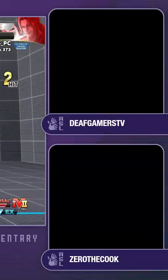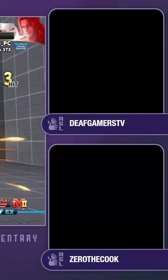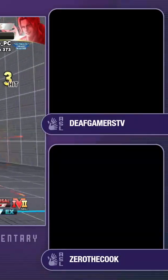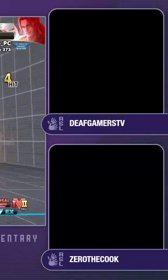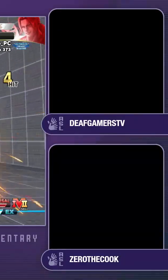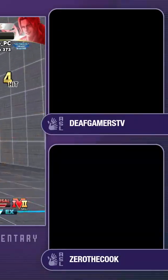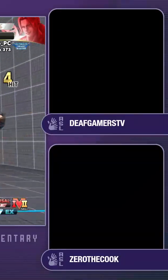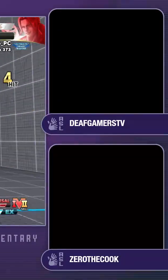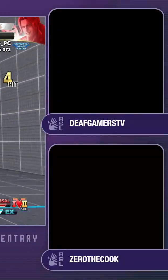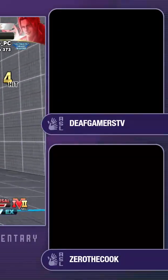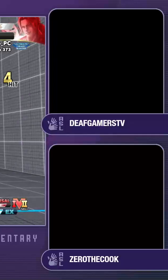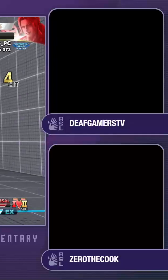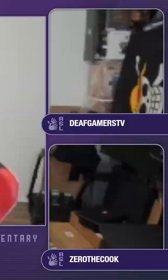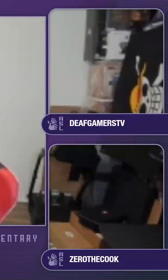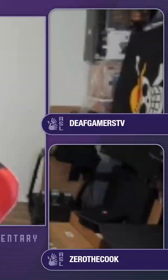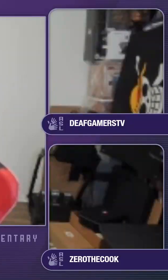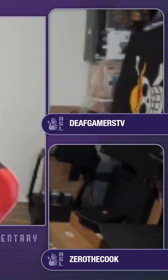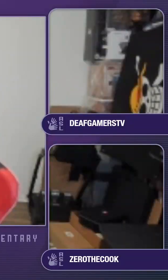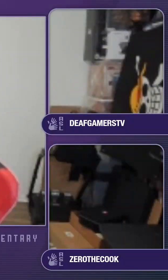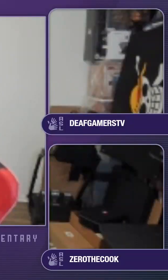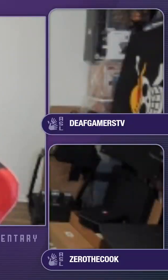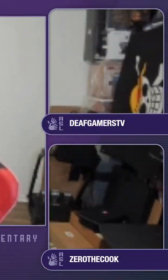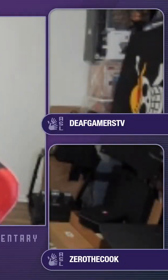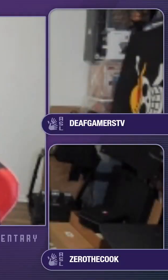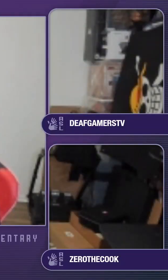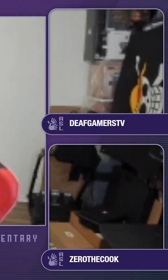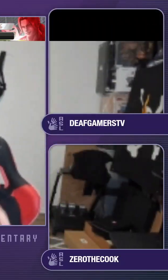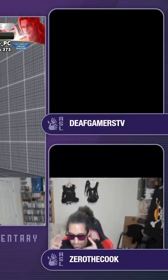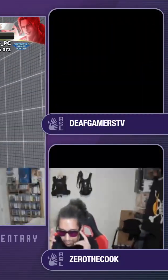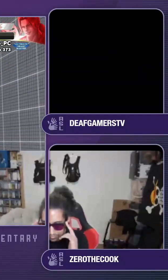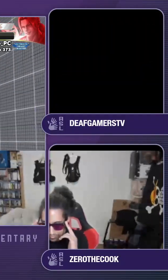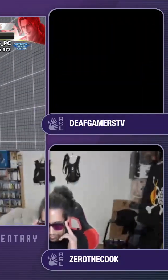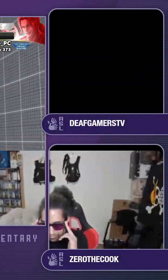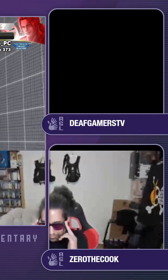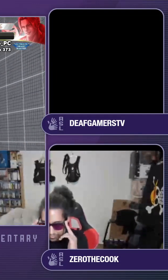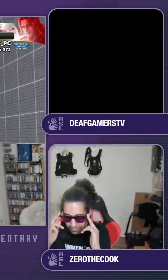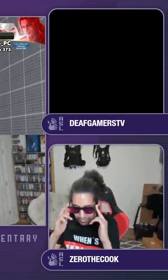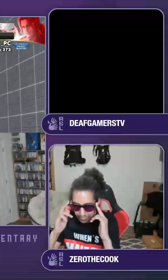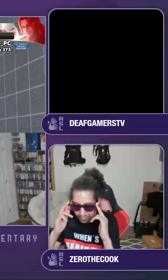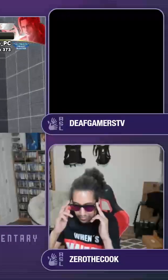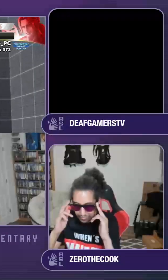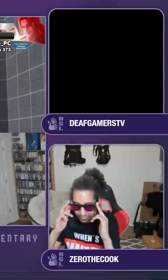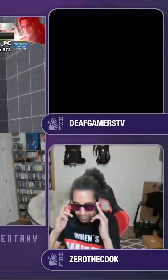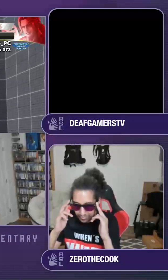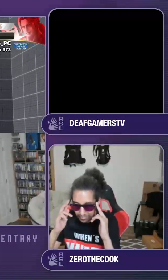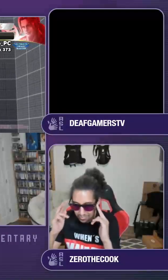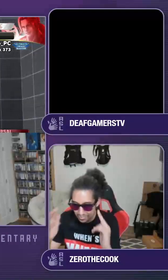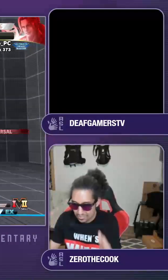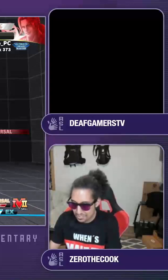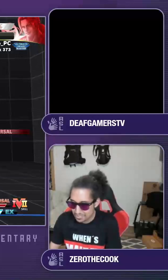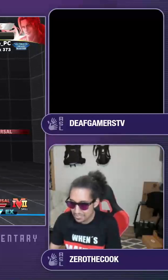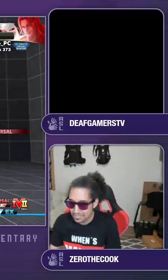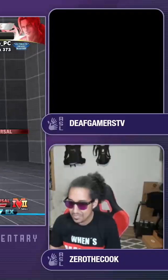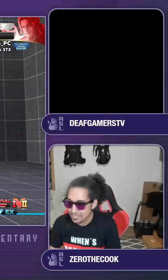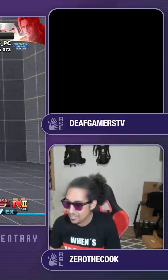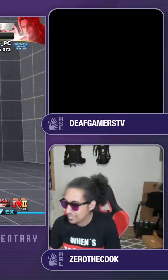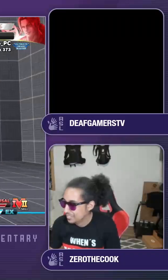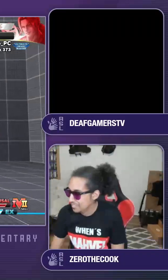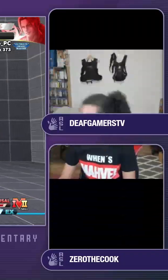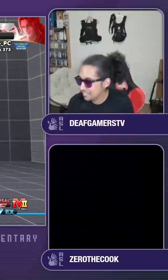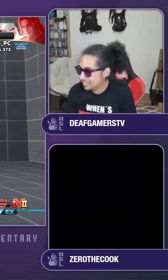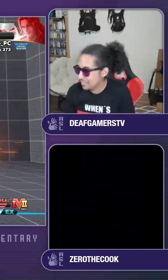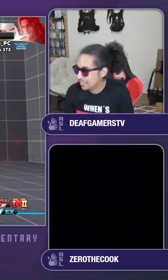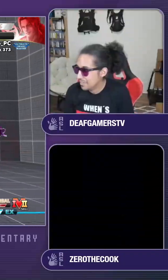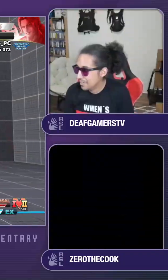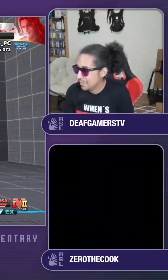less plus option. It's going to take a you know, a little bit more risk there. As Stellar punish forward here. Big pressure counter though, and I